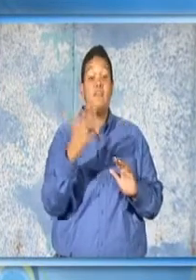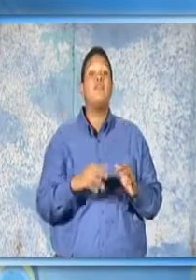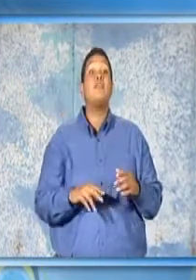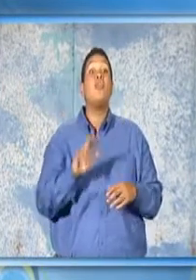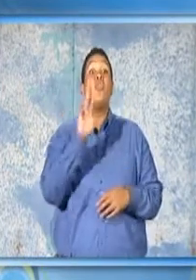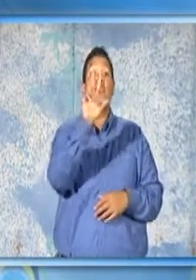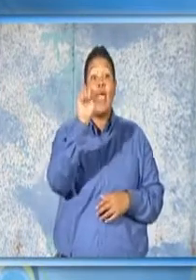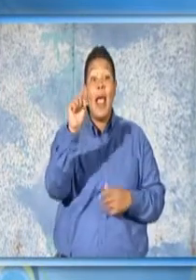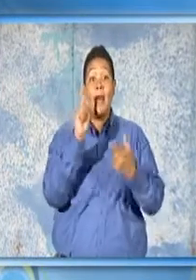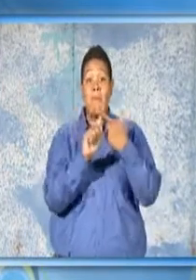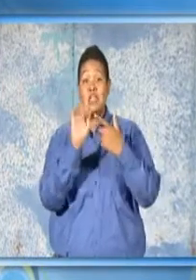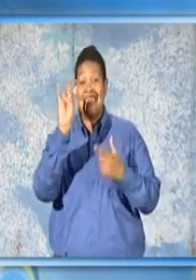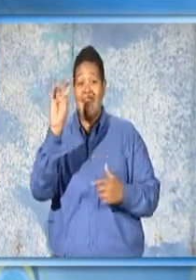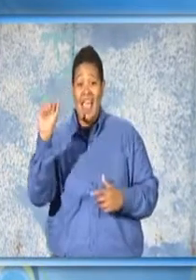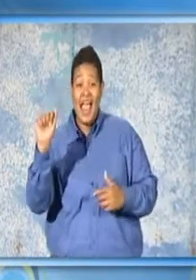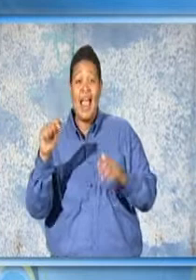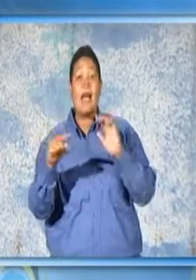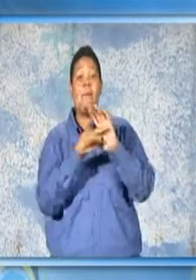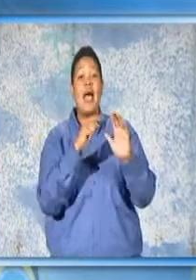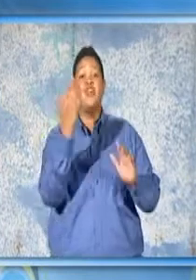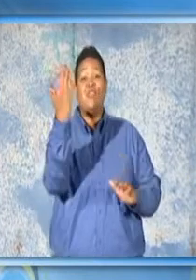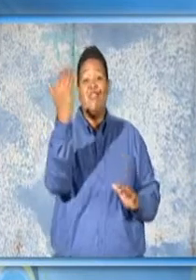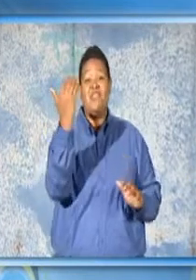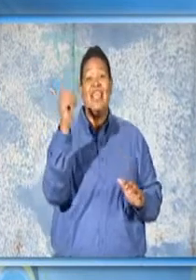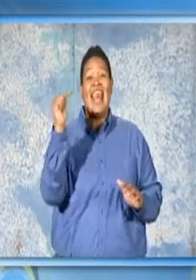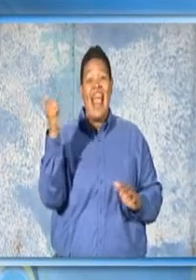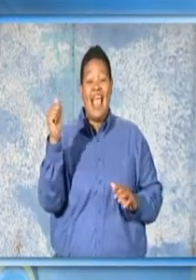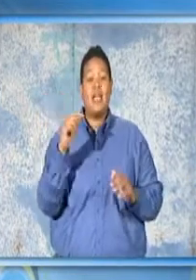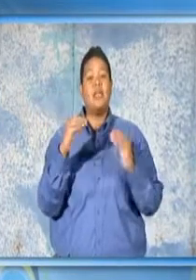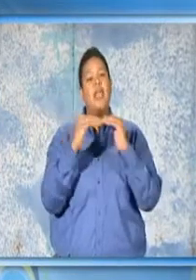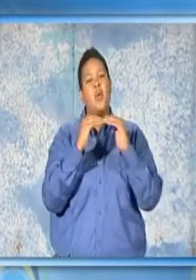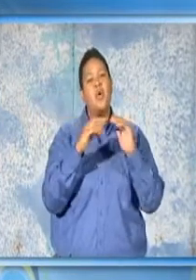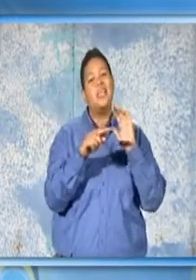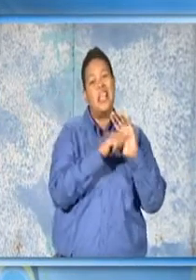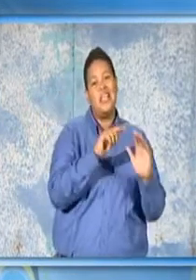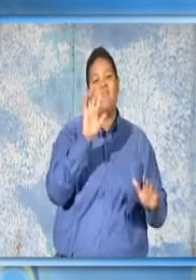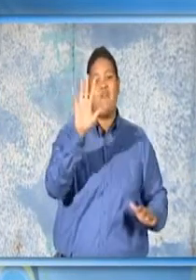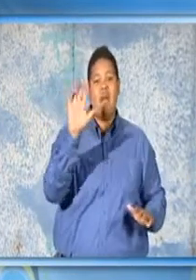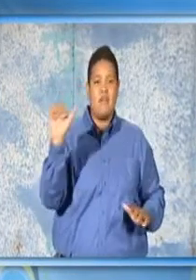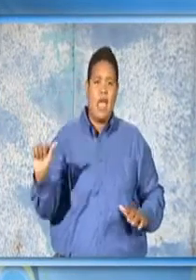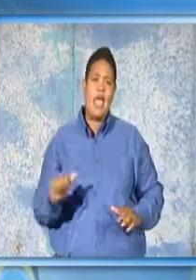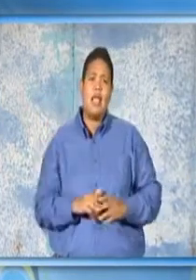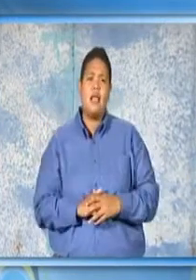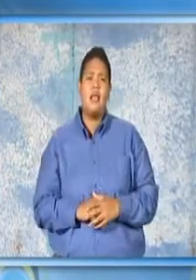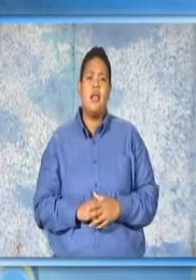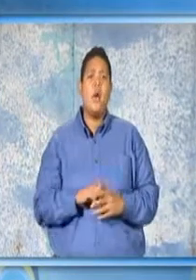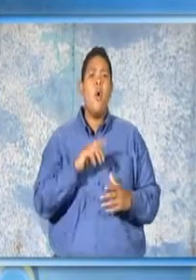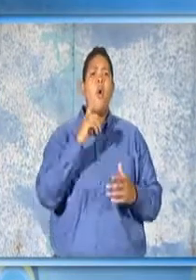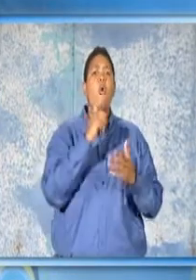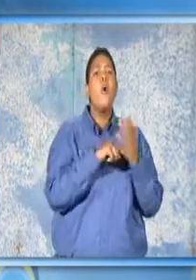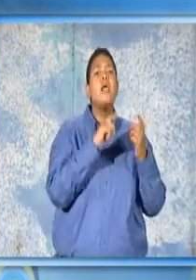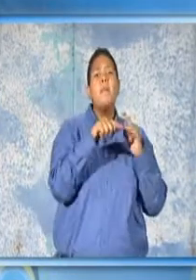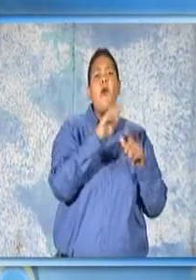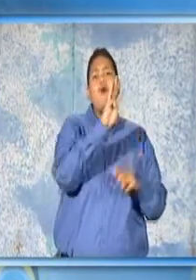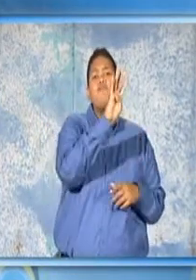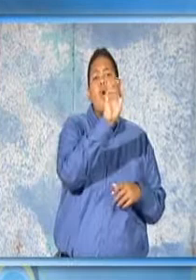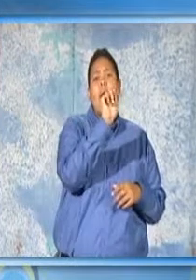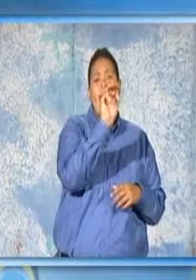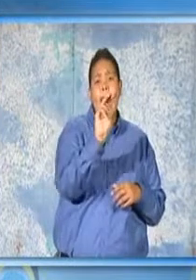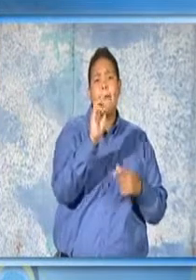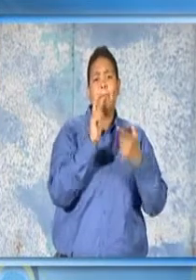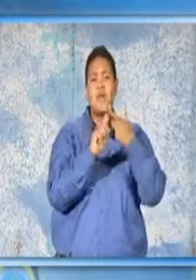15a is simplified to negative 5a. What about 4am plus